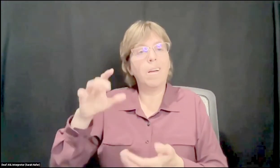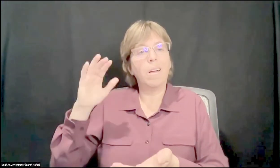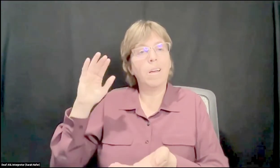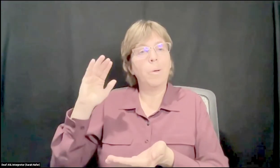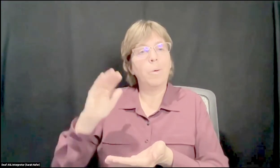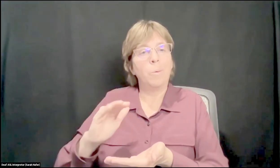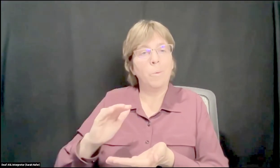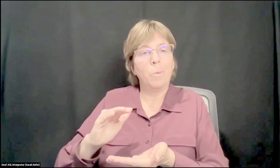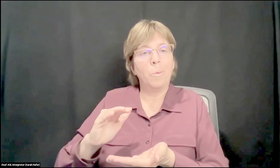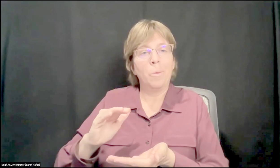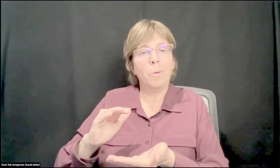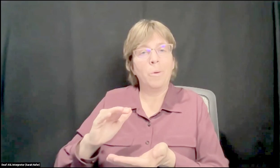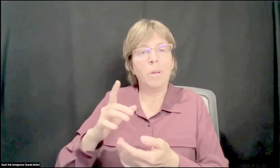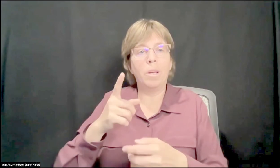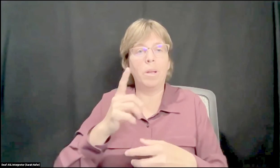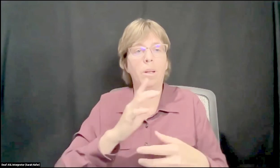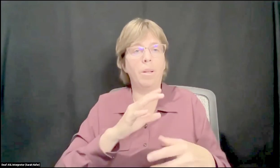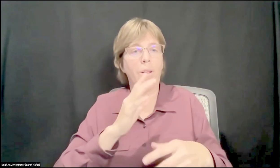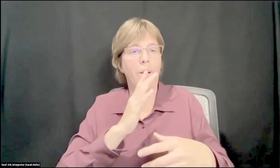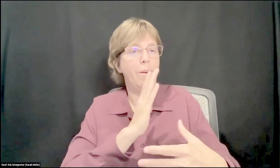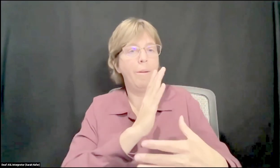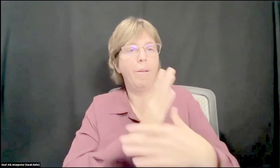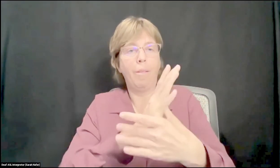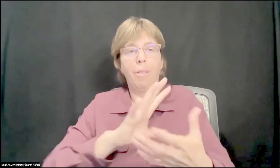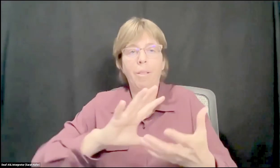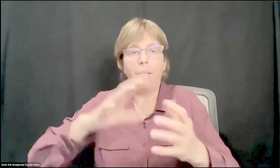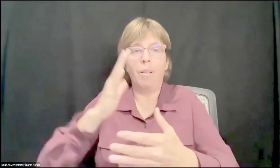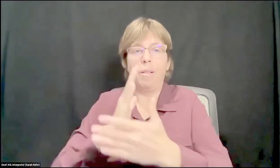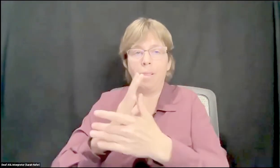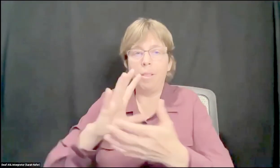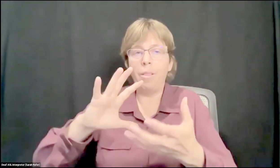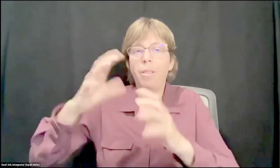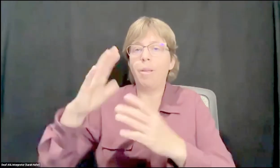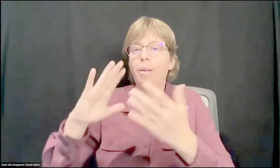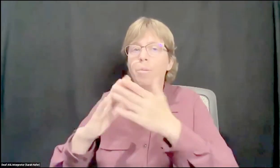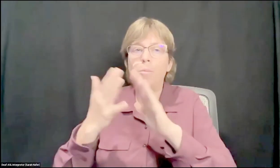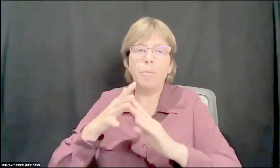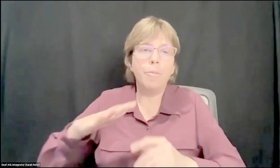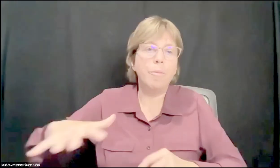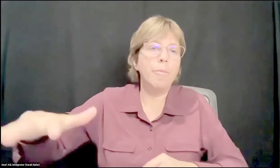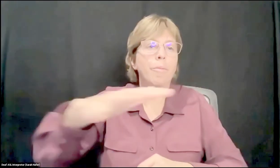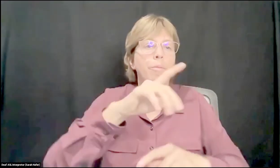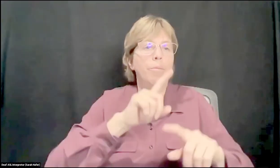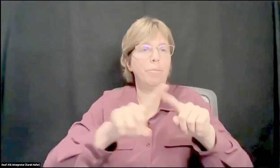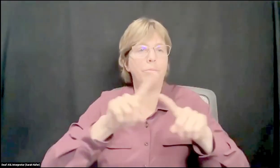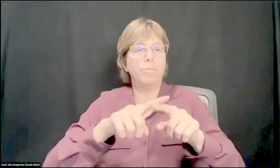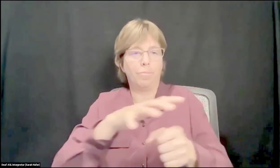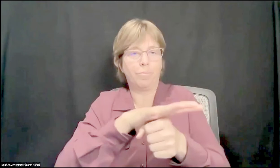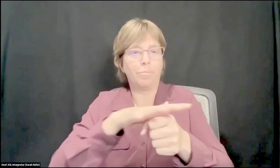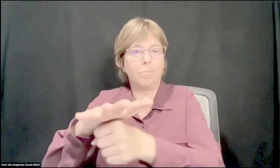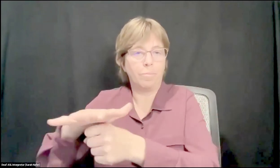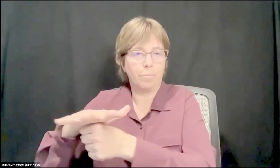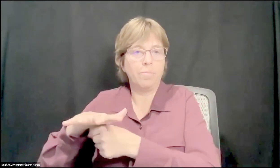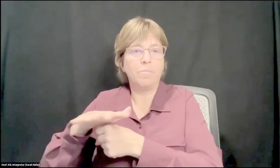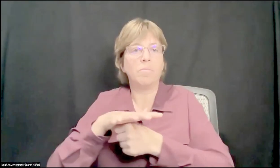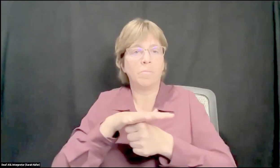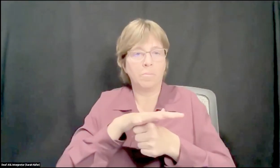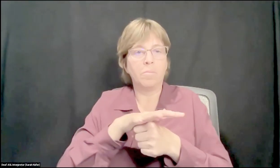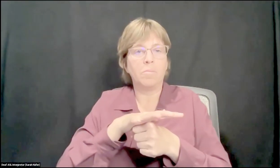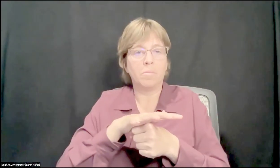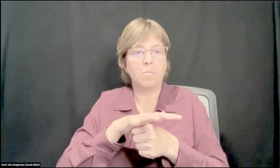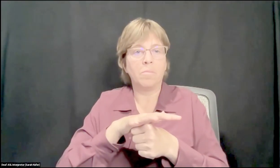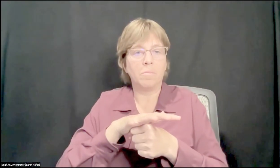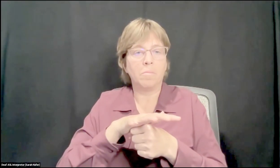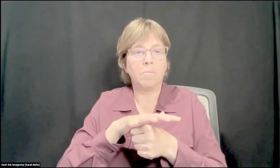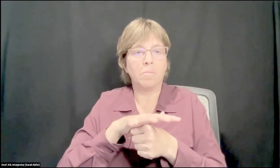people and communities. But you can still get epidemic periods during in an